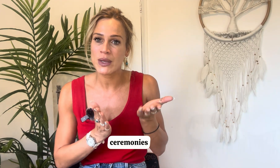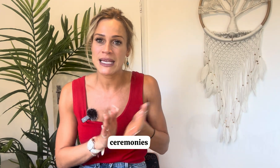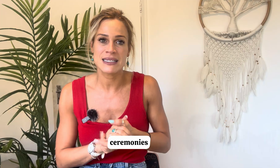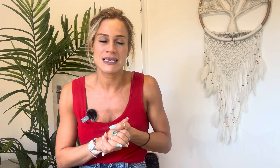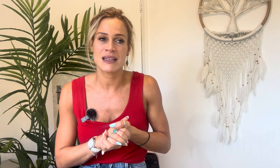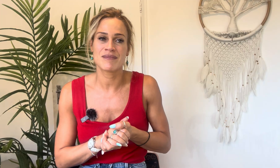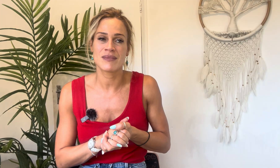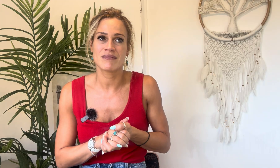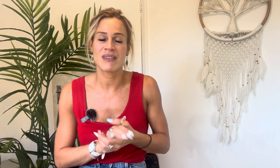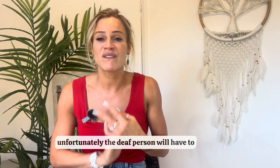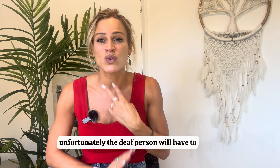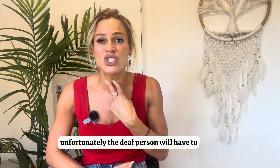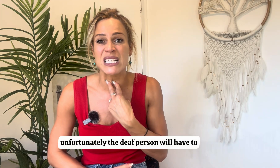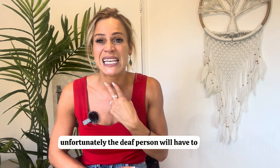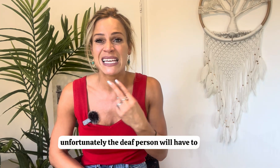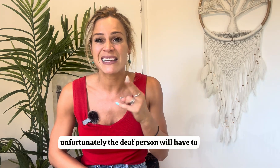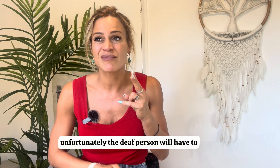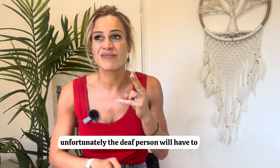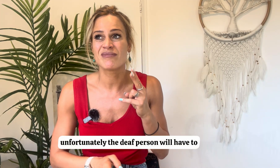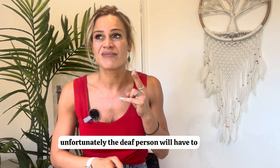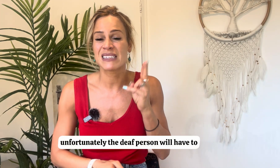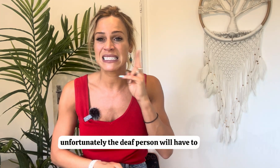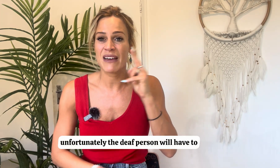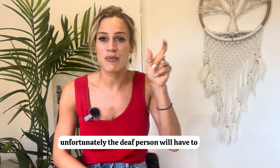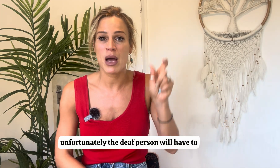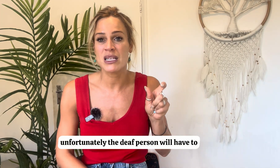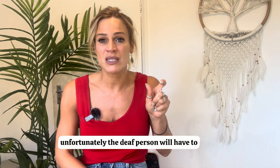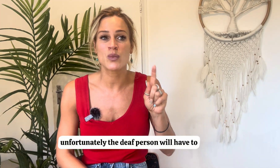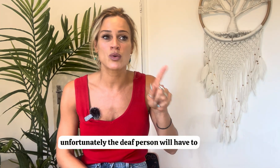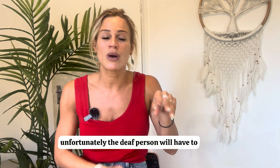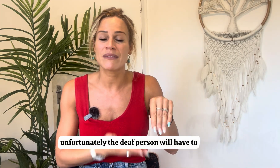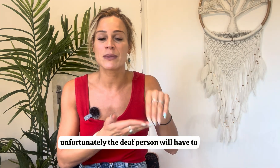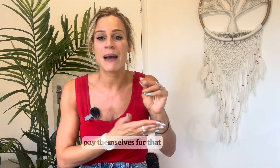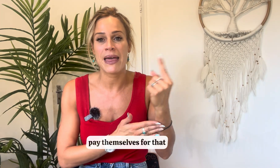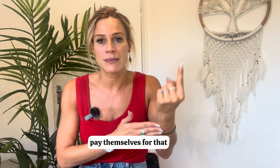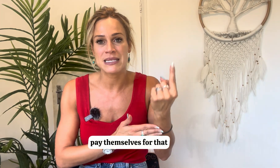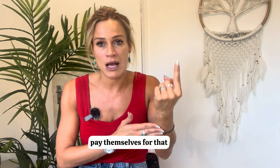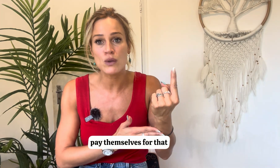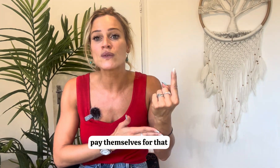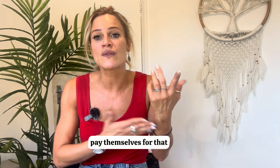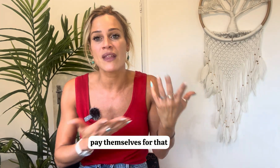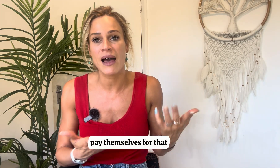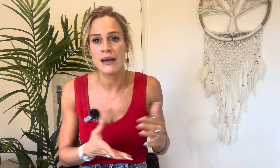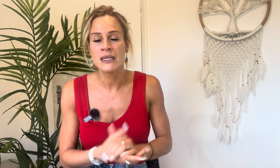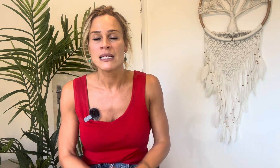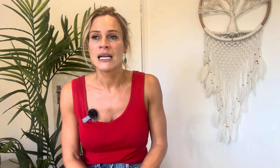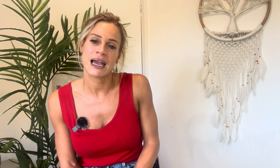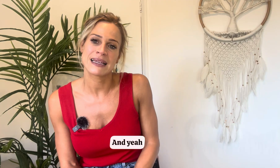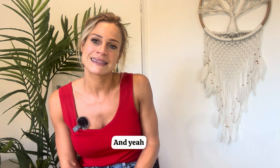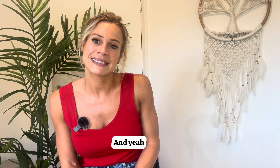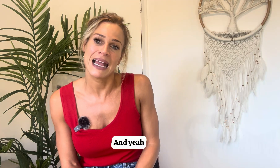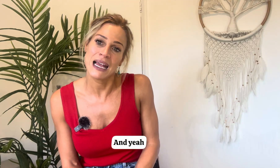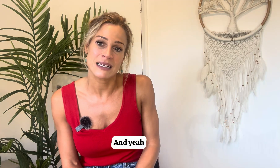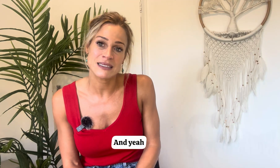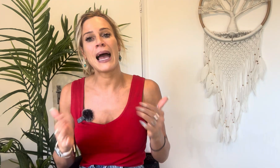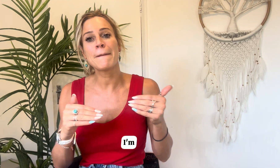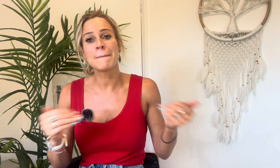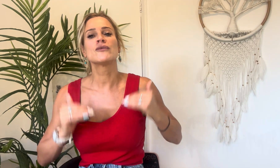ceremonies. Unfortunately, the deaf person will have to pay themselves for that. And yes,